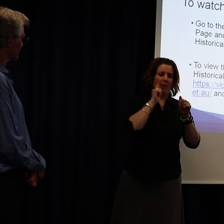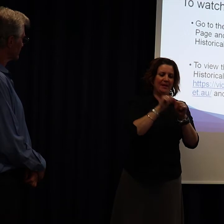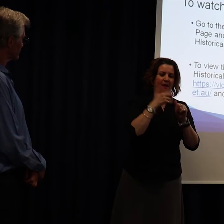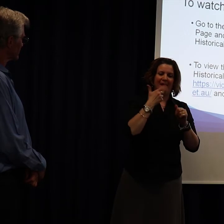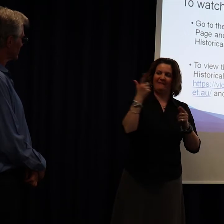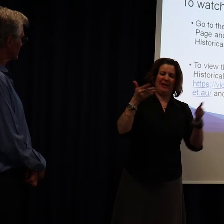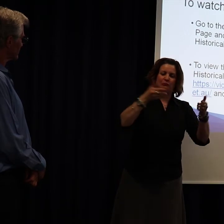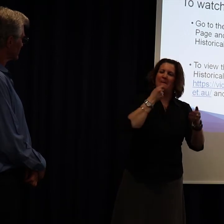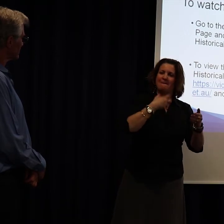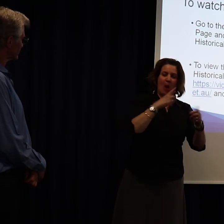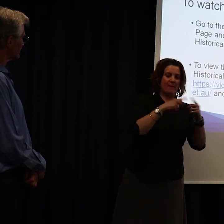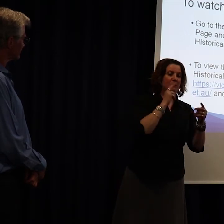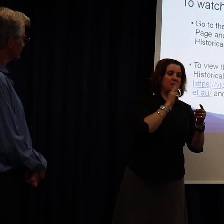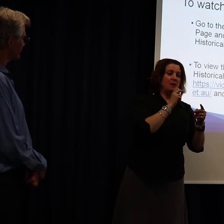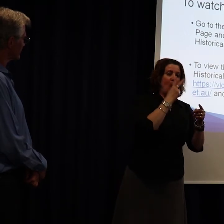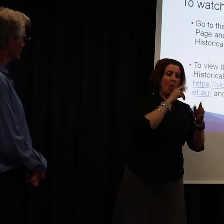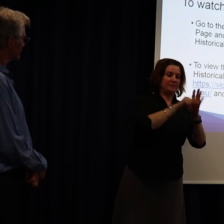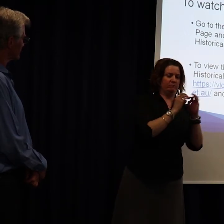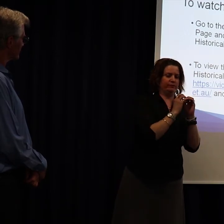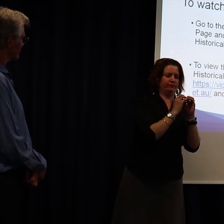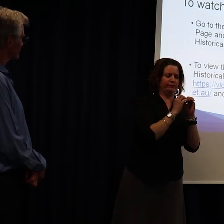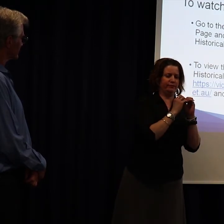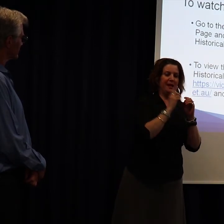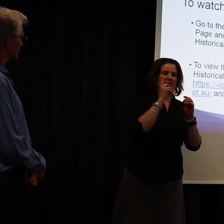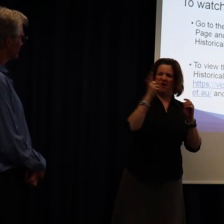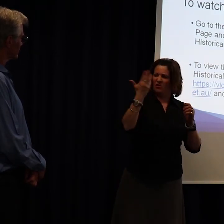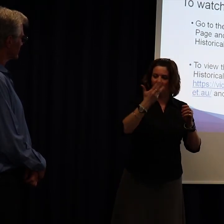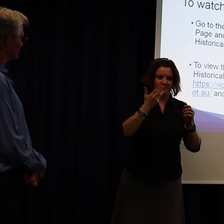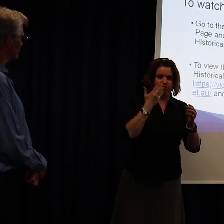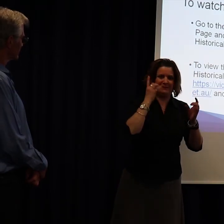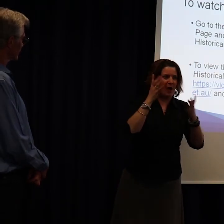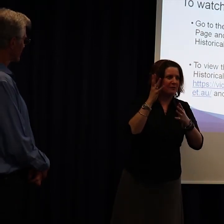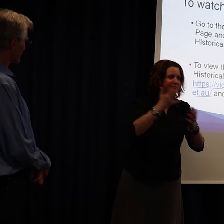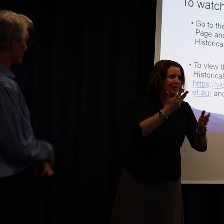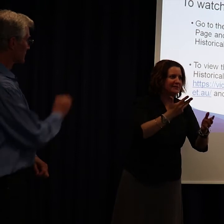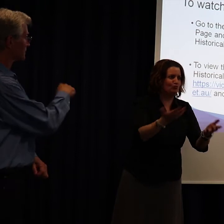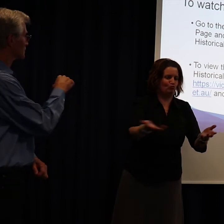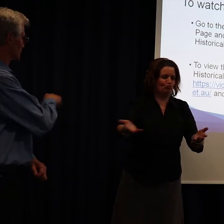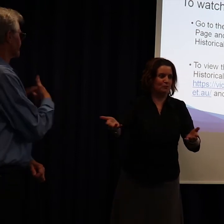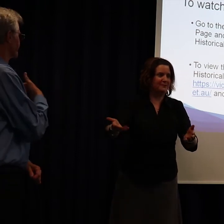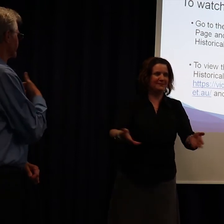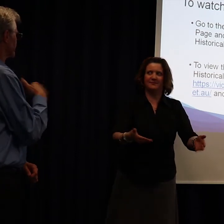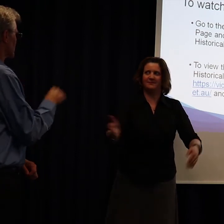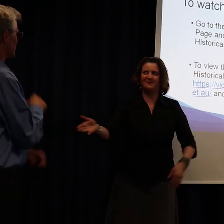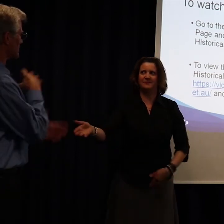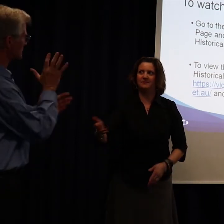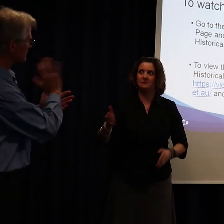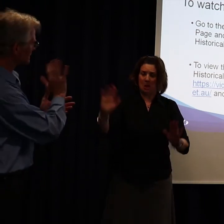Auslan's changed. Can you tell us a little bit more about the older generation's finger spelling? I think it was in the